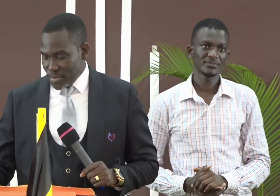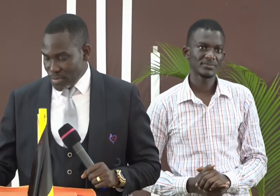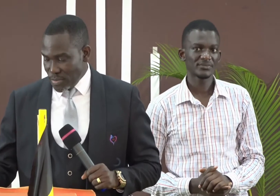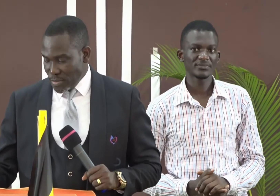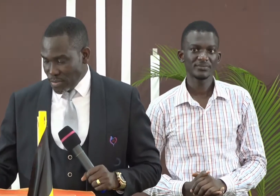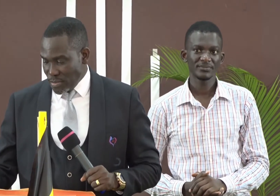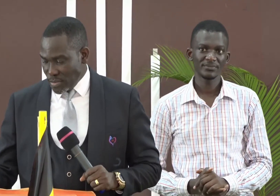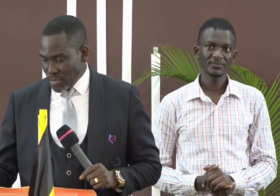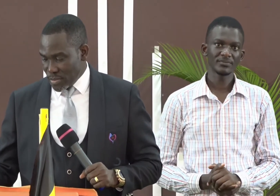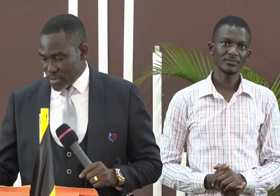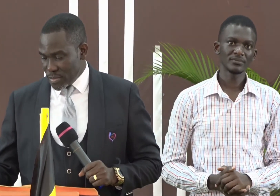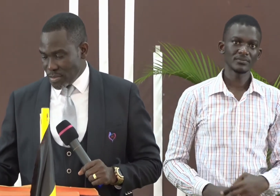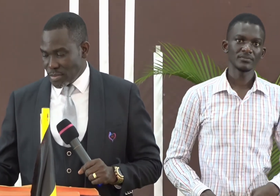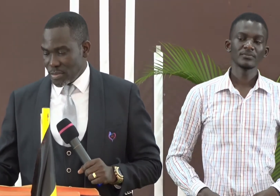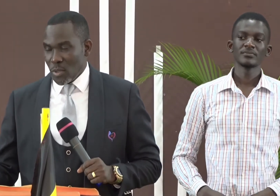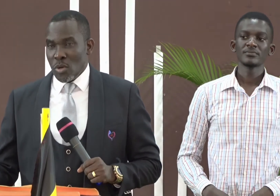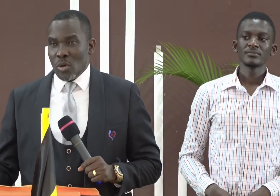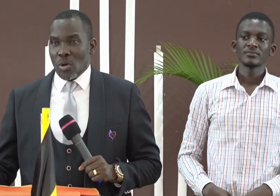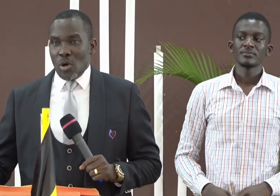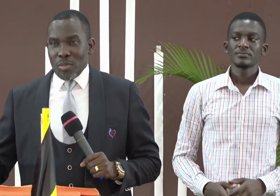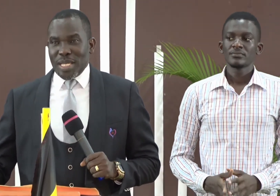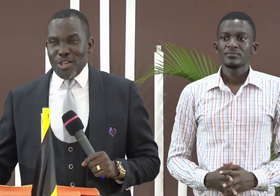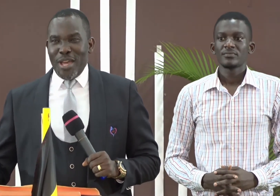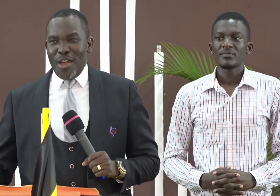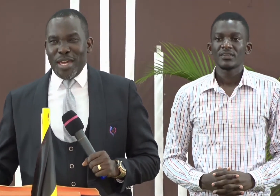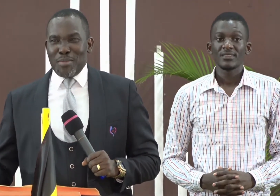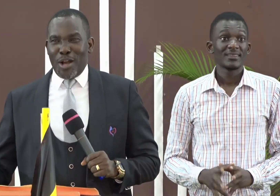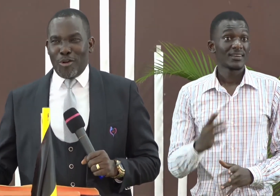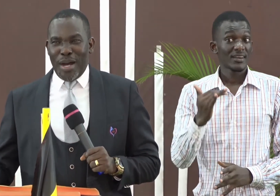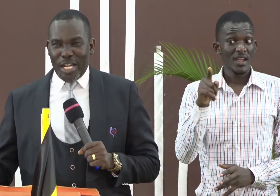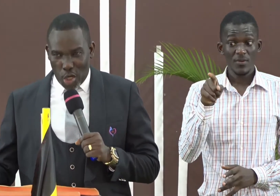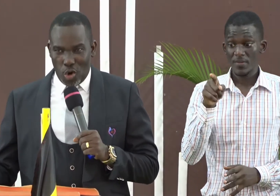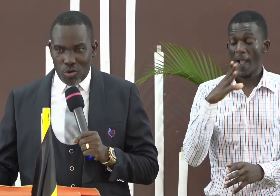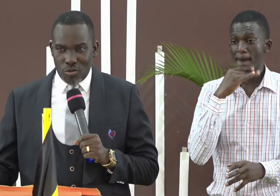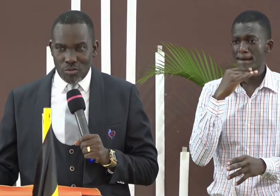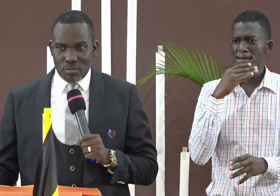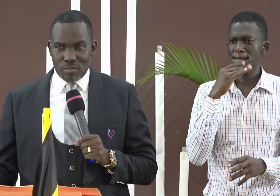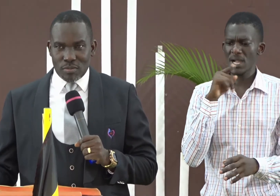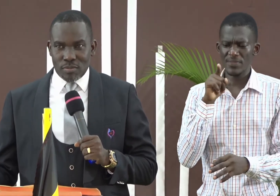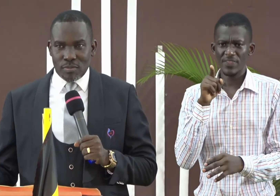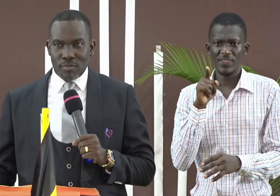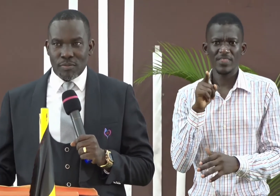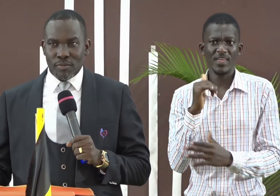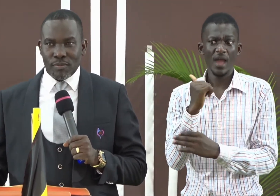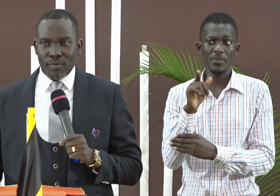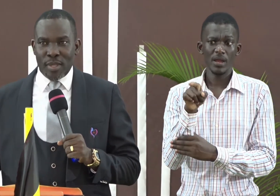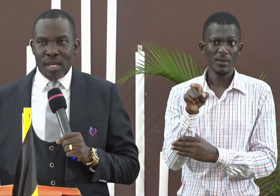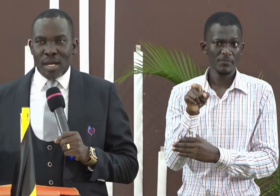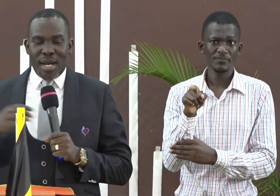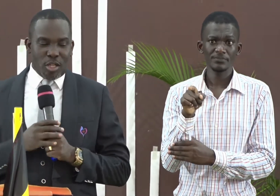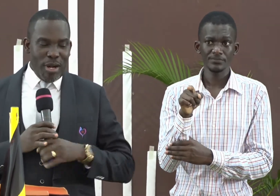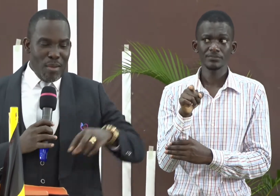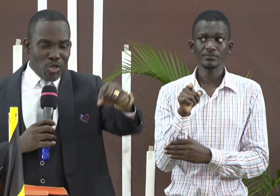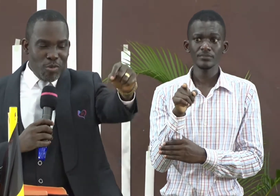your friends, they broke it and ran away from you. Your things never last. This man that is spoken